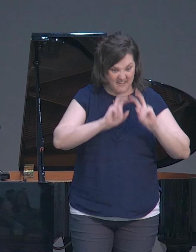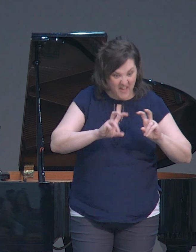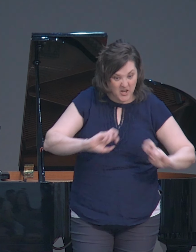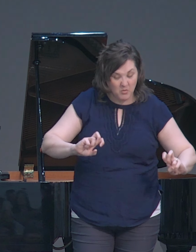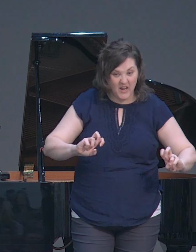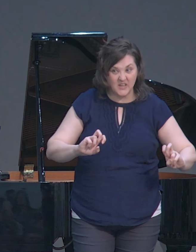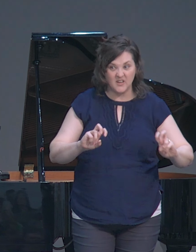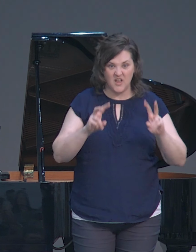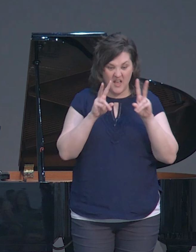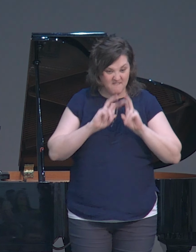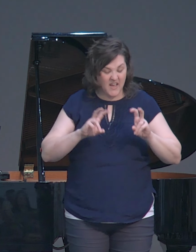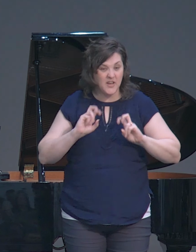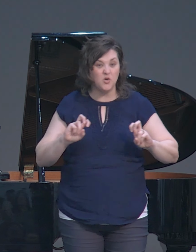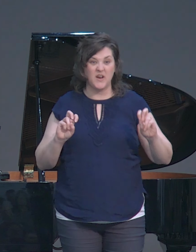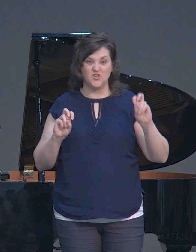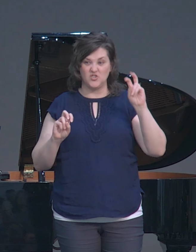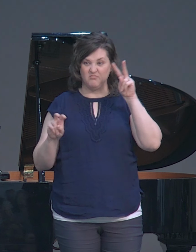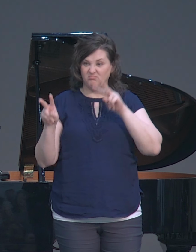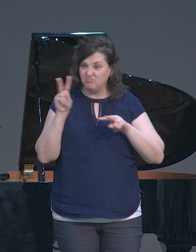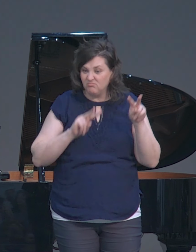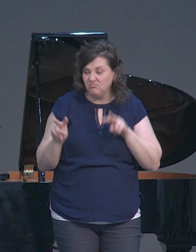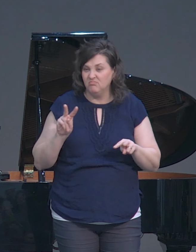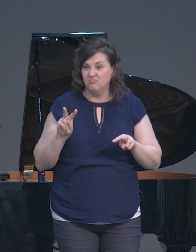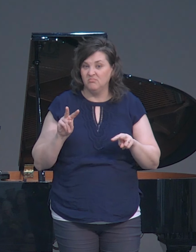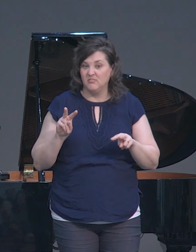evaluation and discernment, then